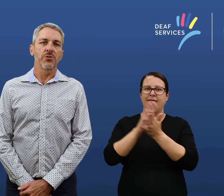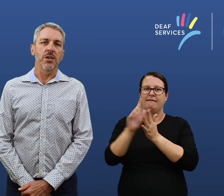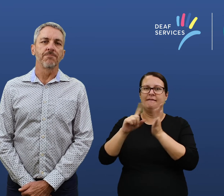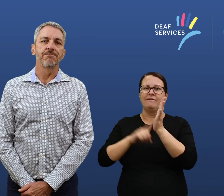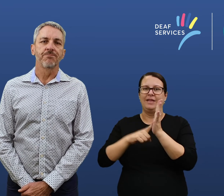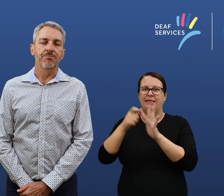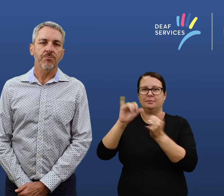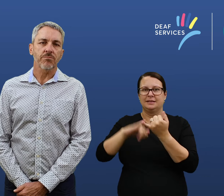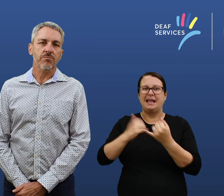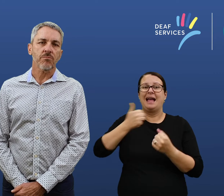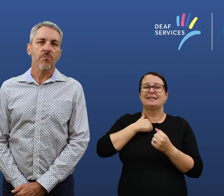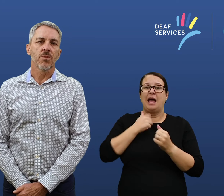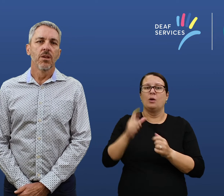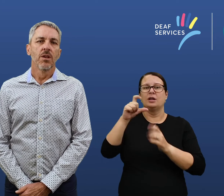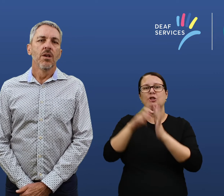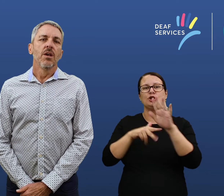Impact Officer.